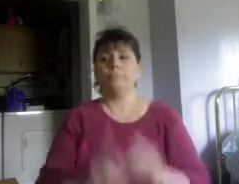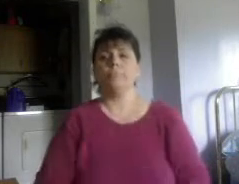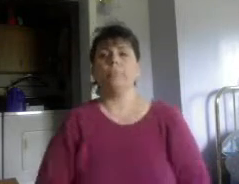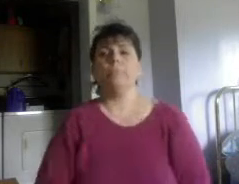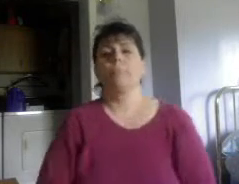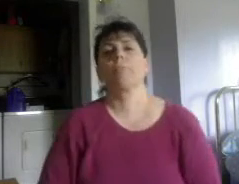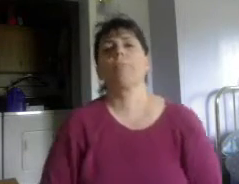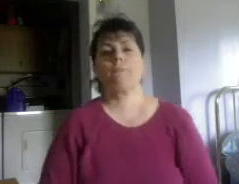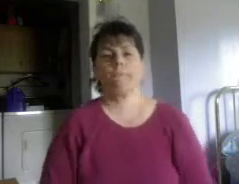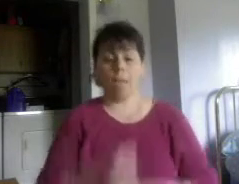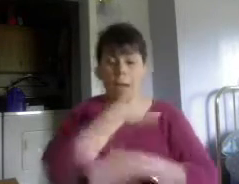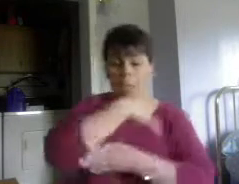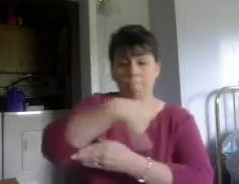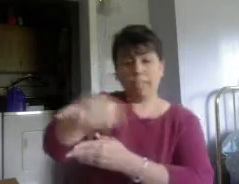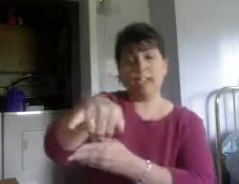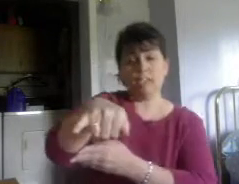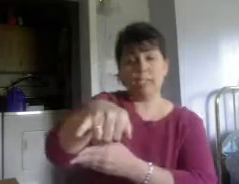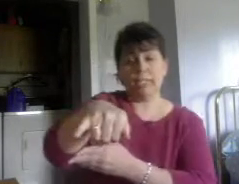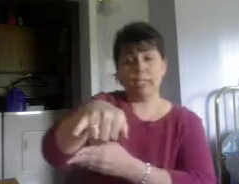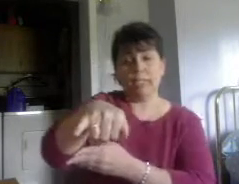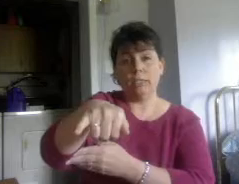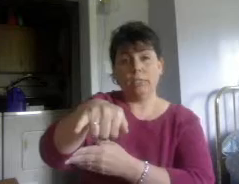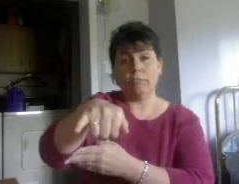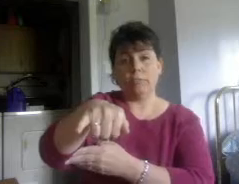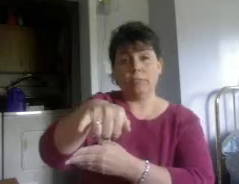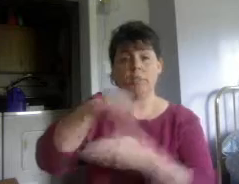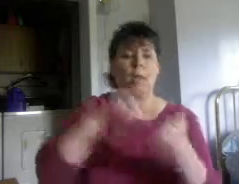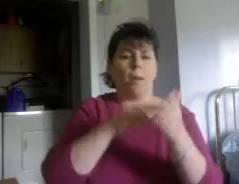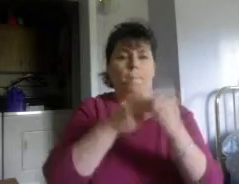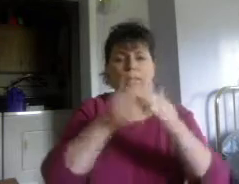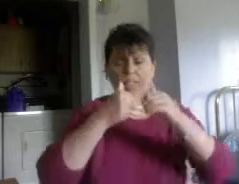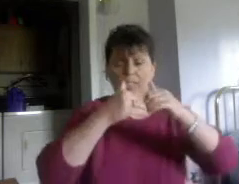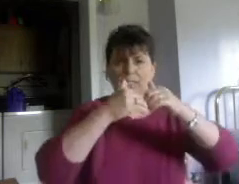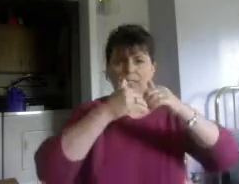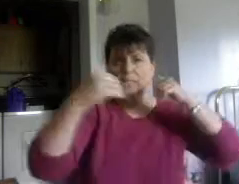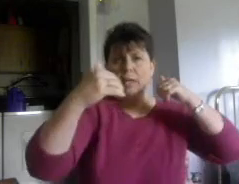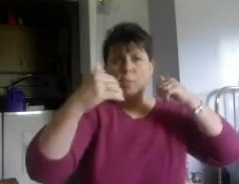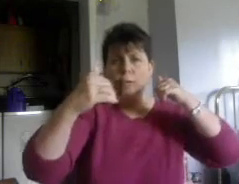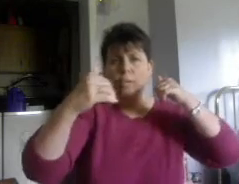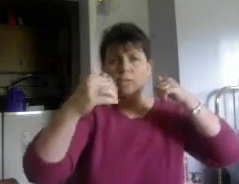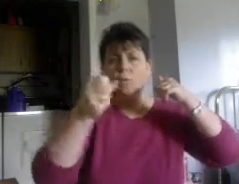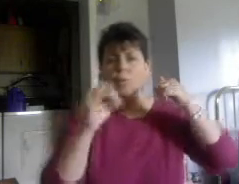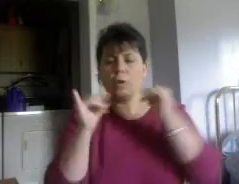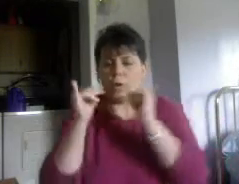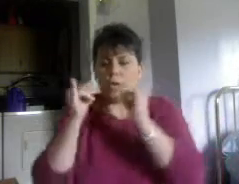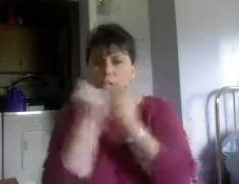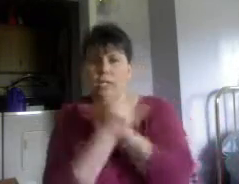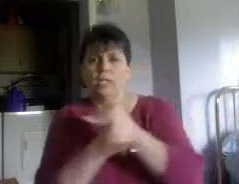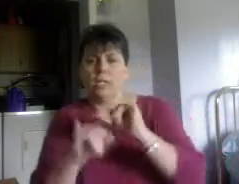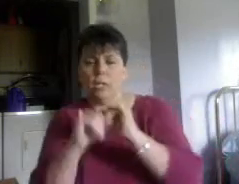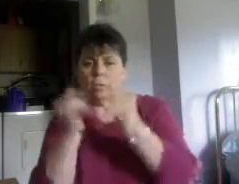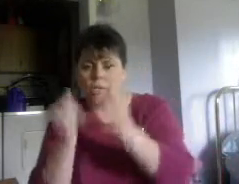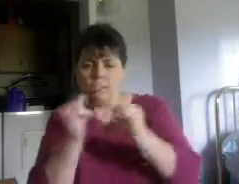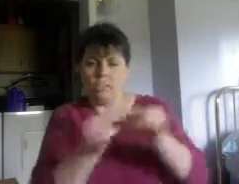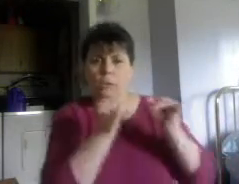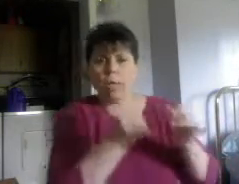A boundary is a sense of separateness and individuality that prevents people from being too close, but it also allows for